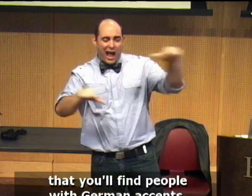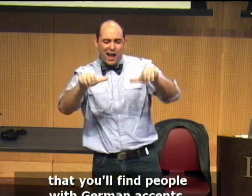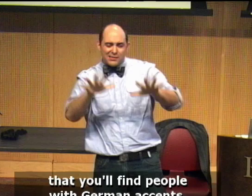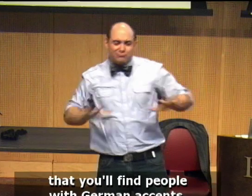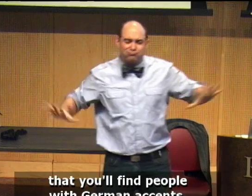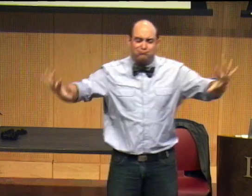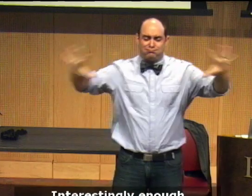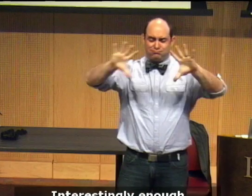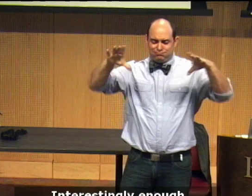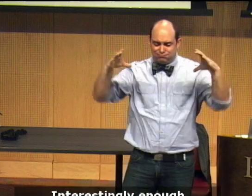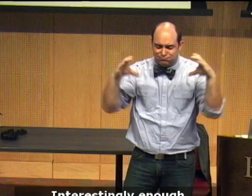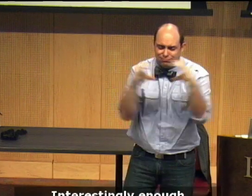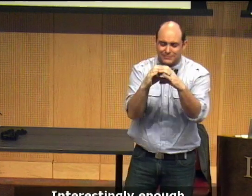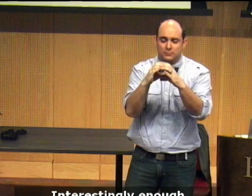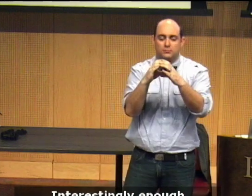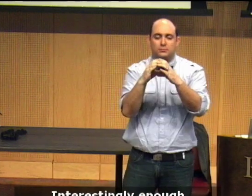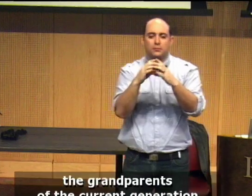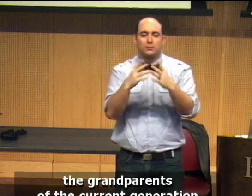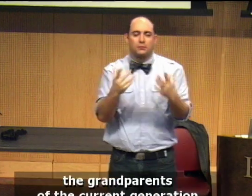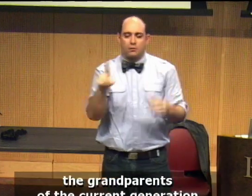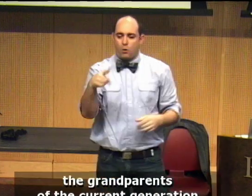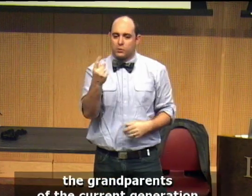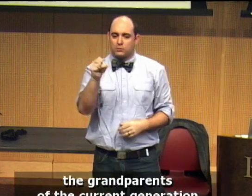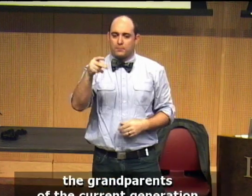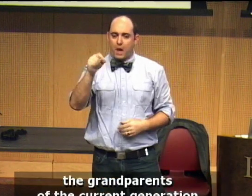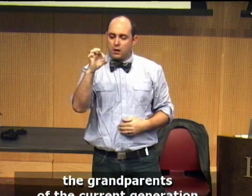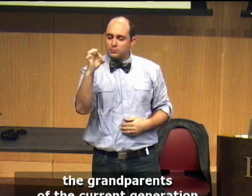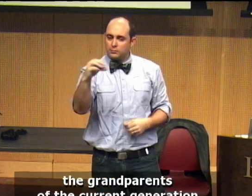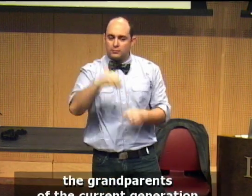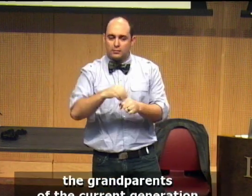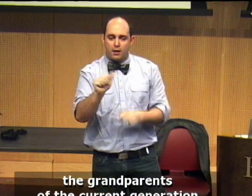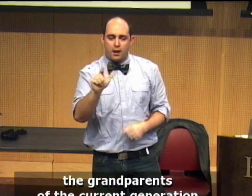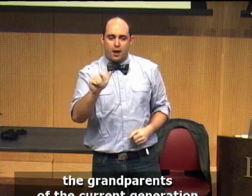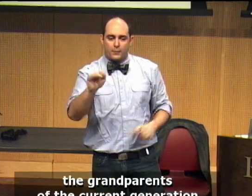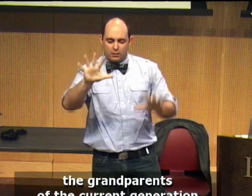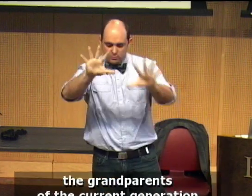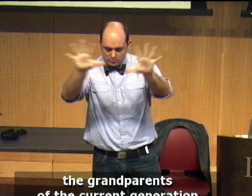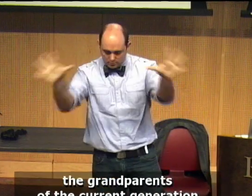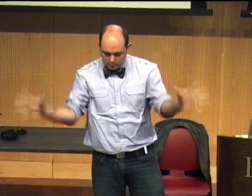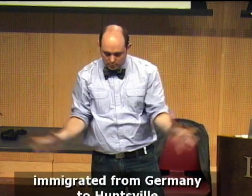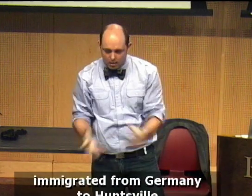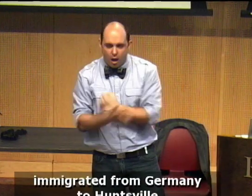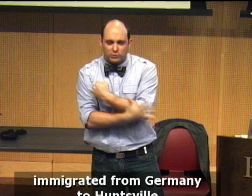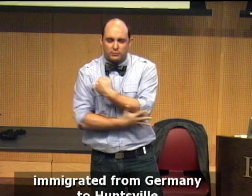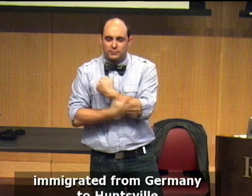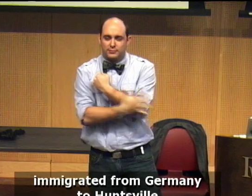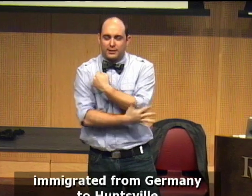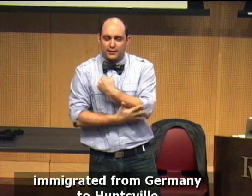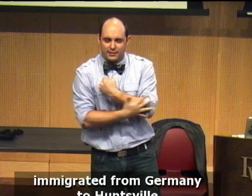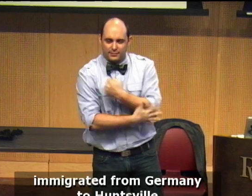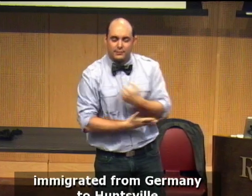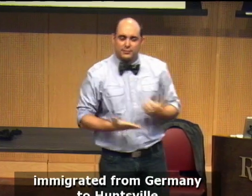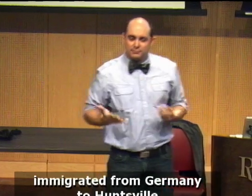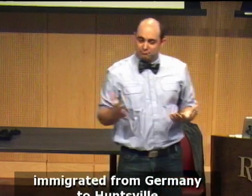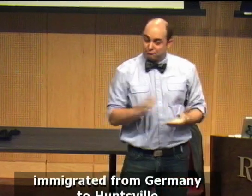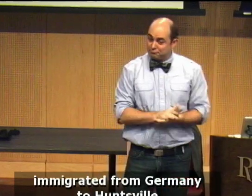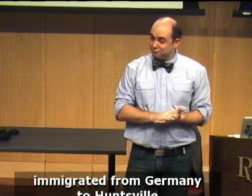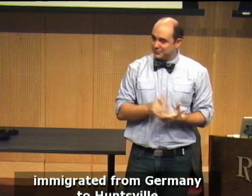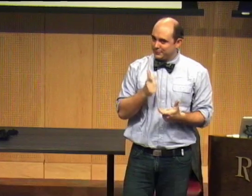accents. Interestingly enough, the grandparents of the current generation immigrated from Germany to Huntsville and